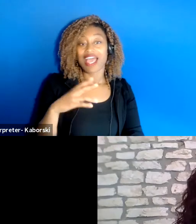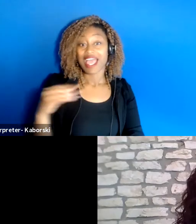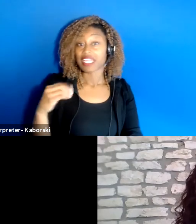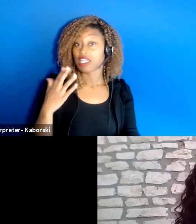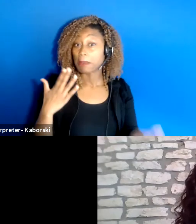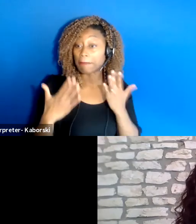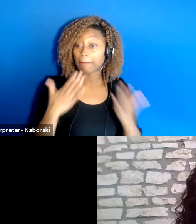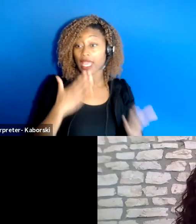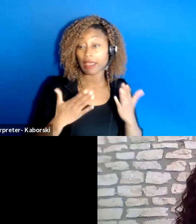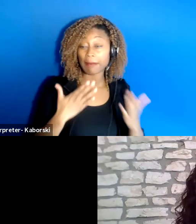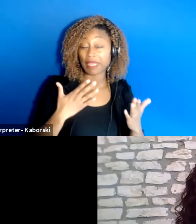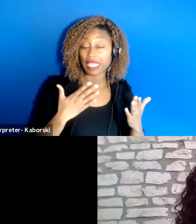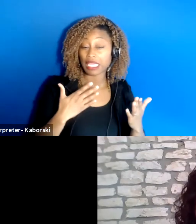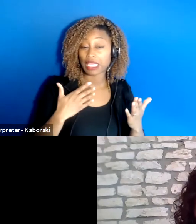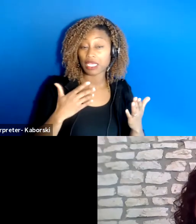be other